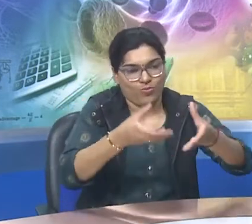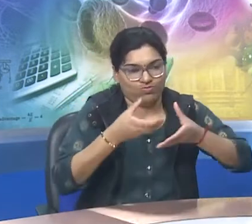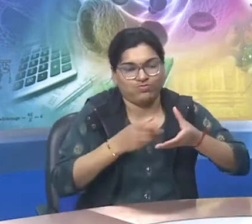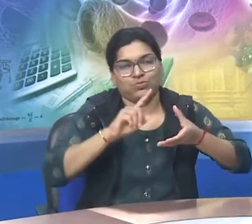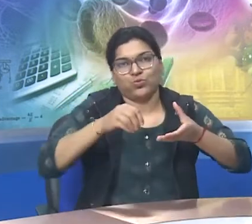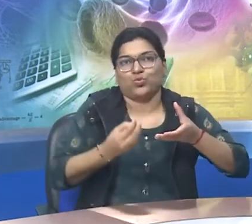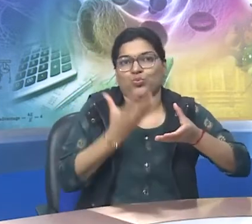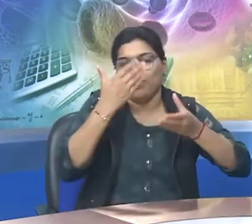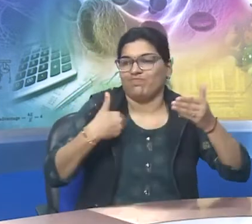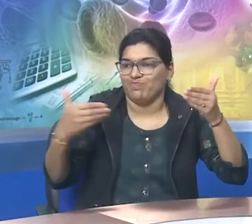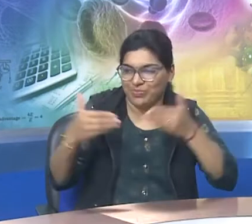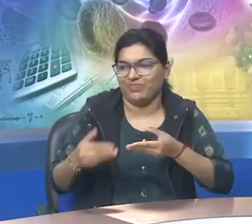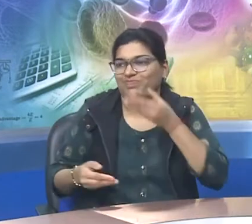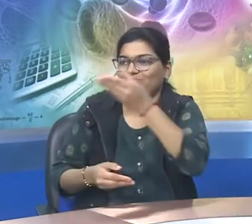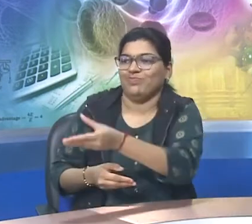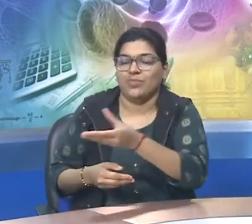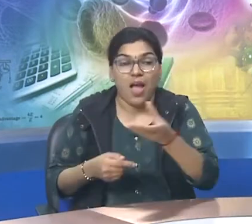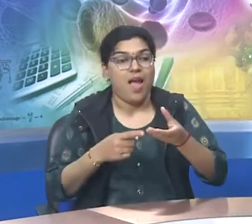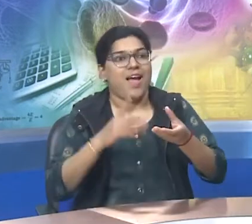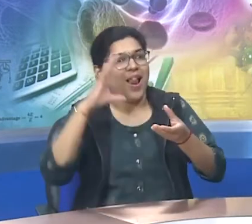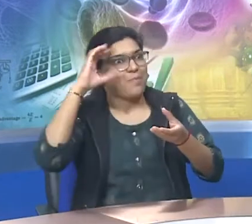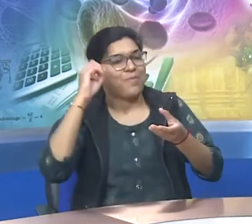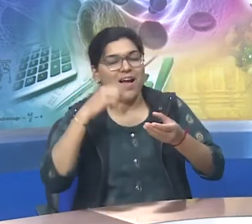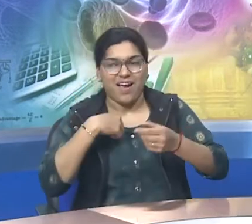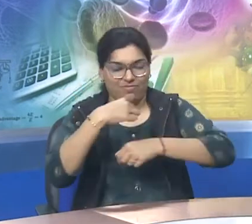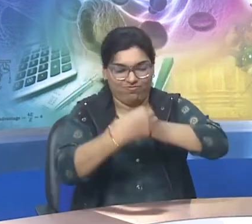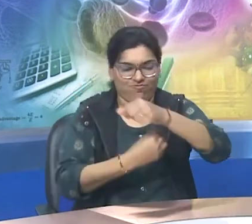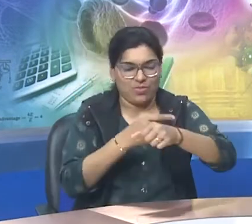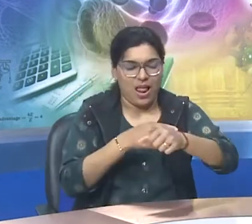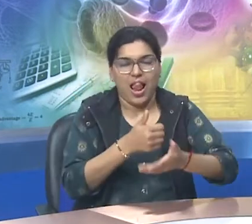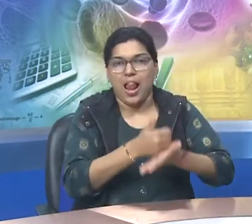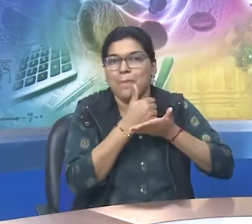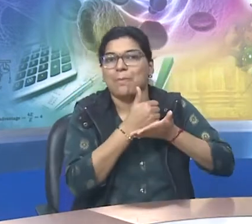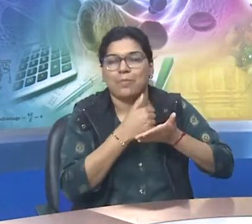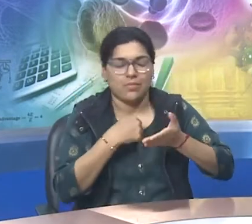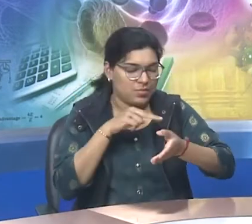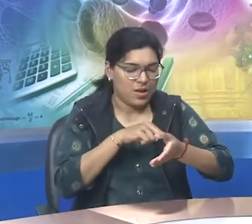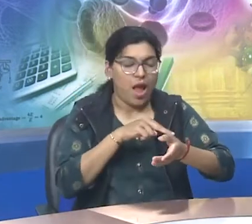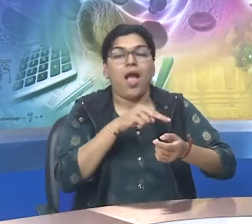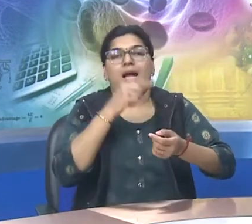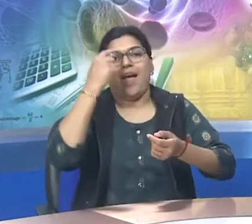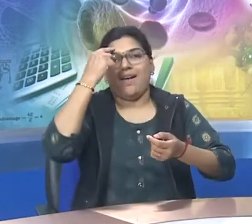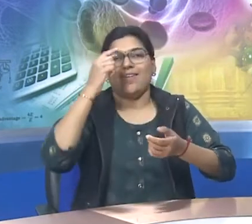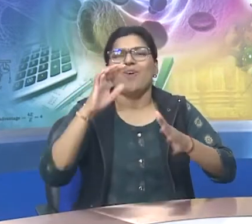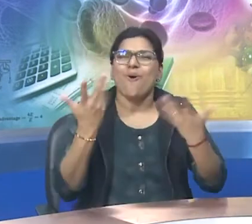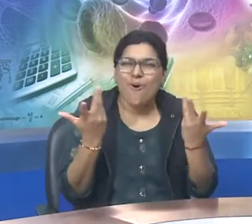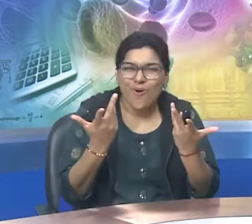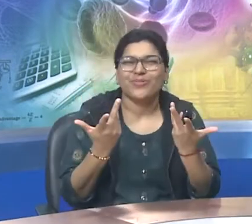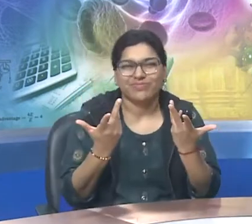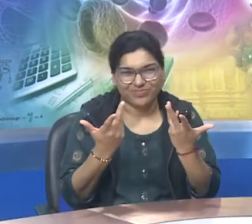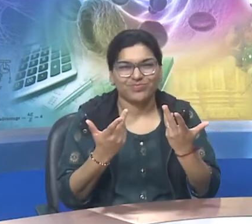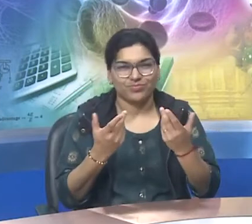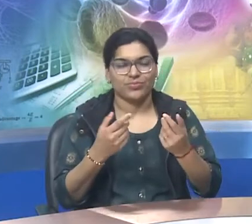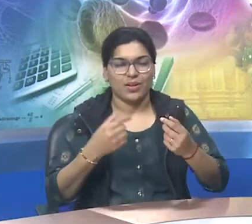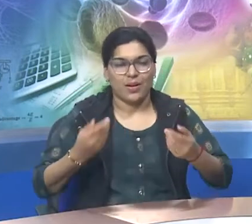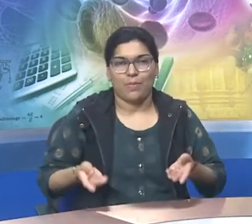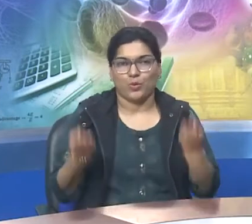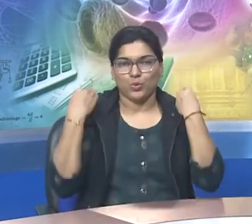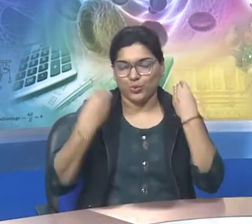when you meet you forget that thing. So just to remind that thing that first time you had made some promise, so it's